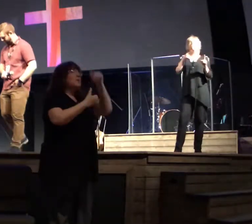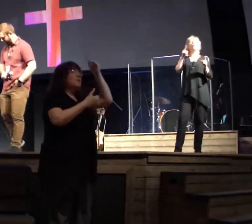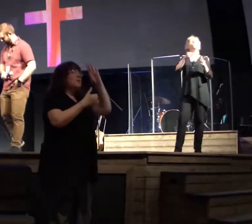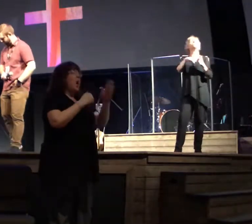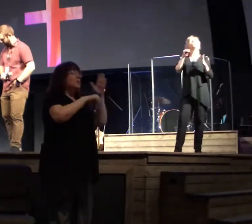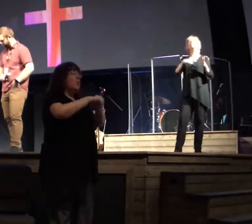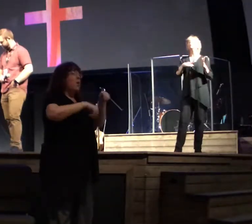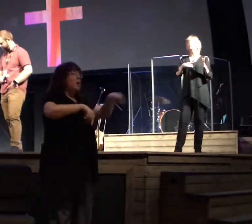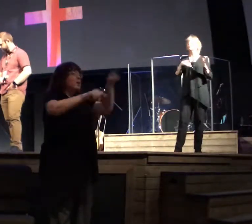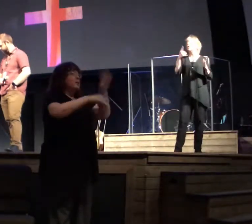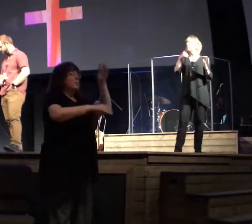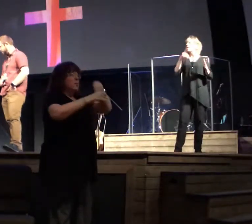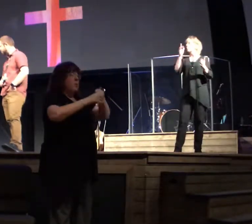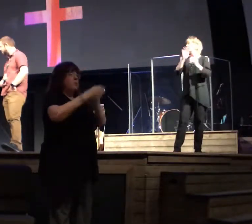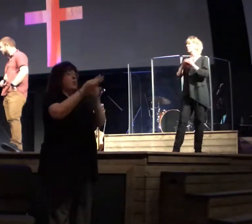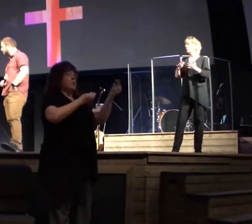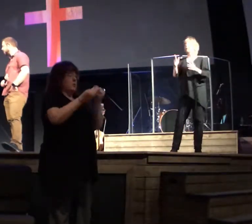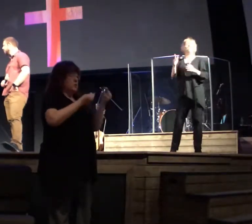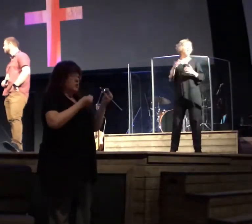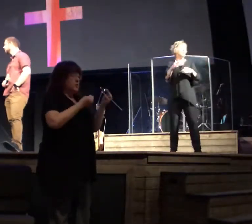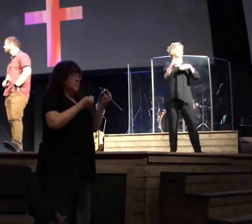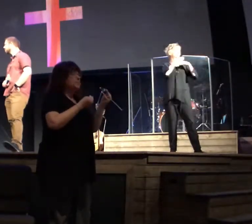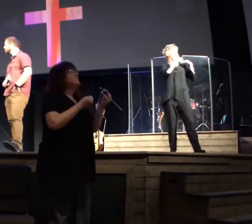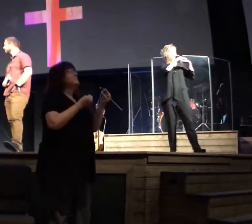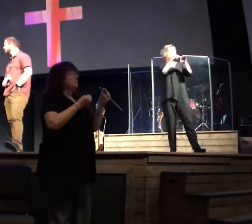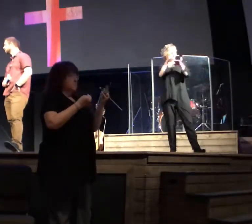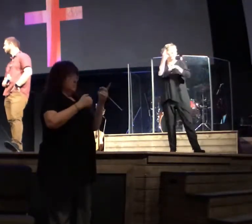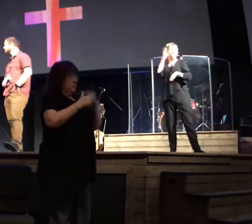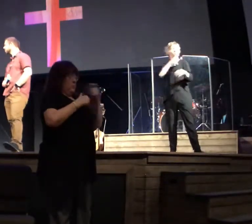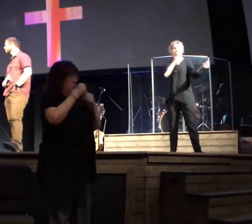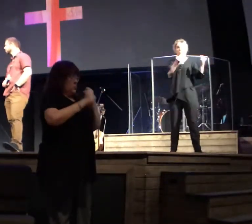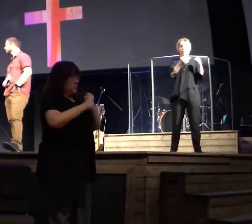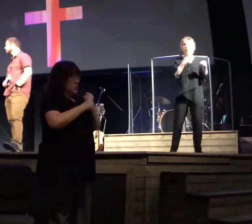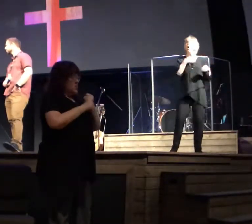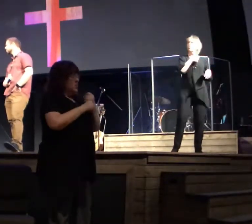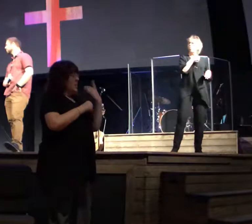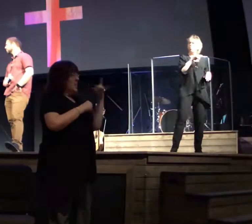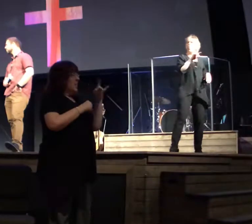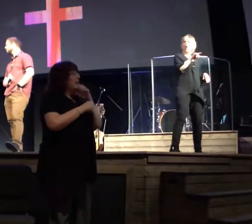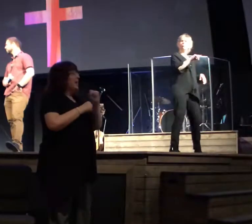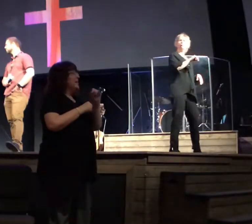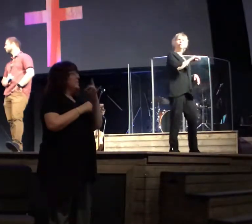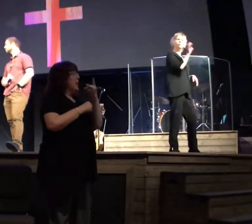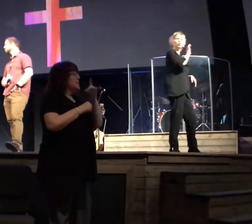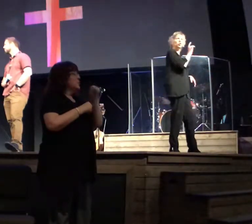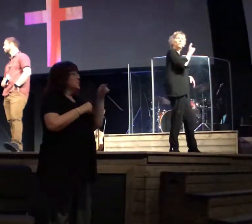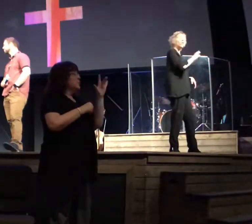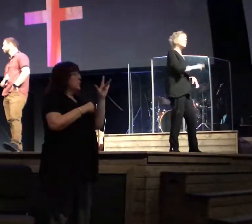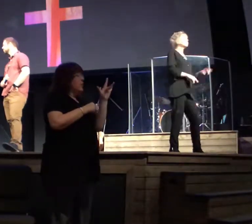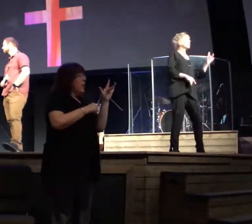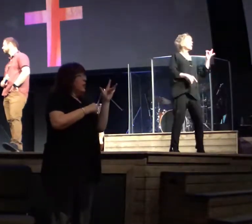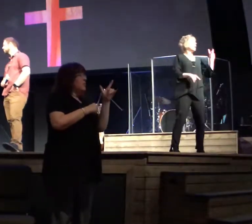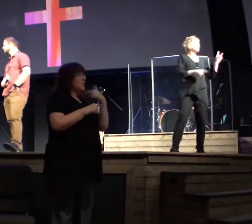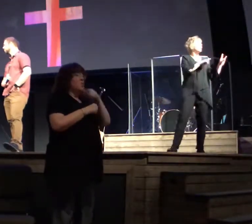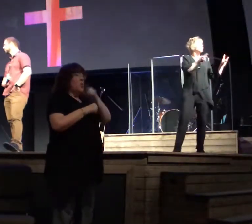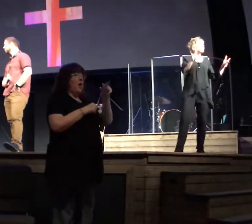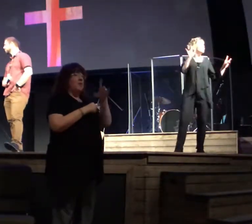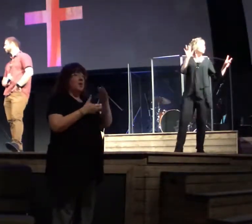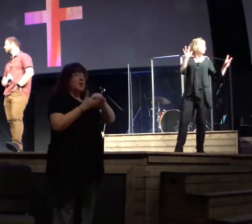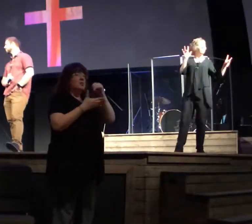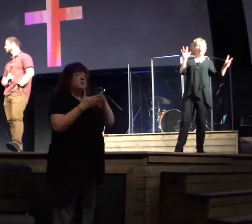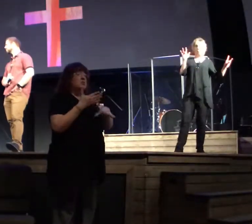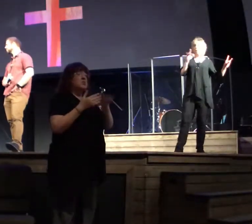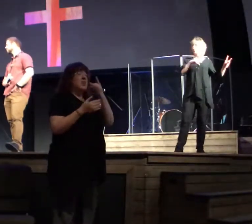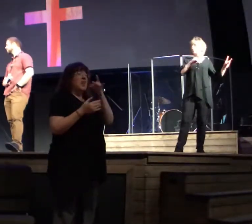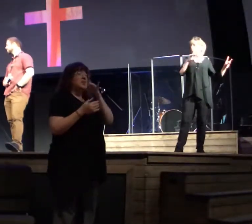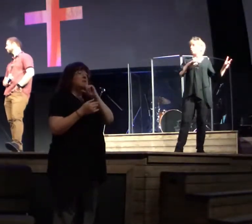God is calling them into ministry. So for this first year, we're looking at 18 to 25 year olds. So if you have an 18 to 25 year